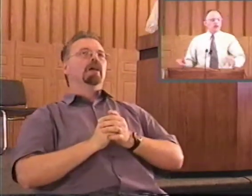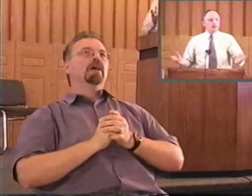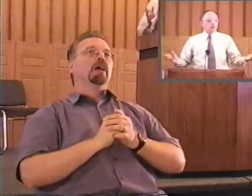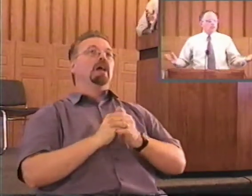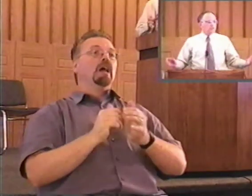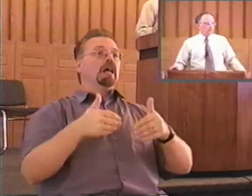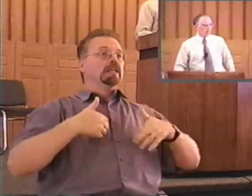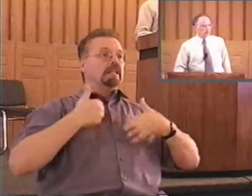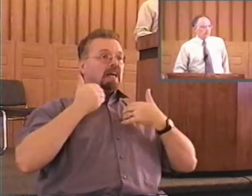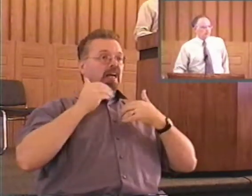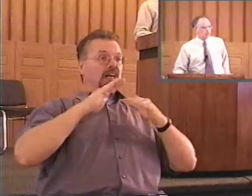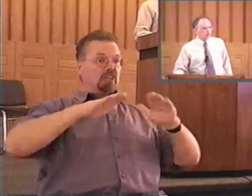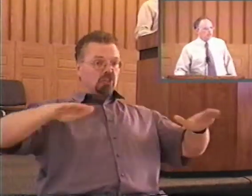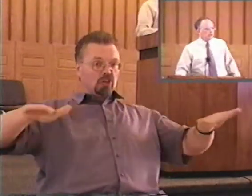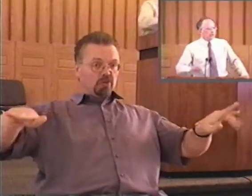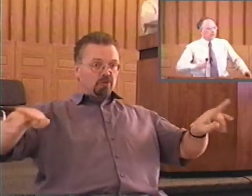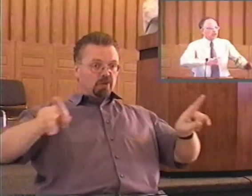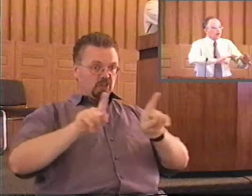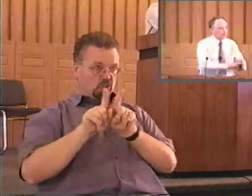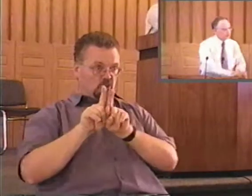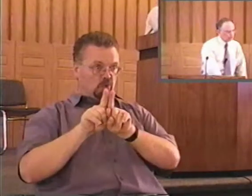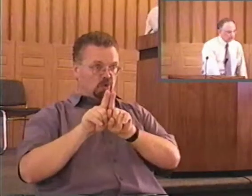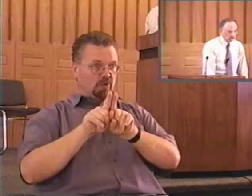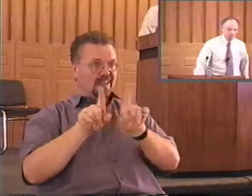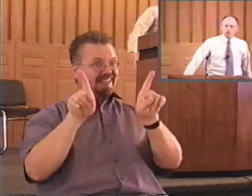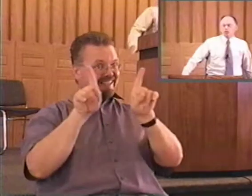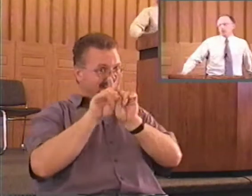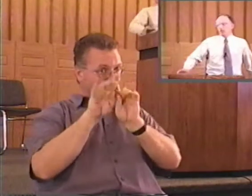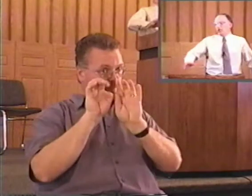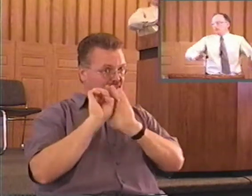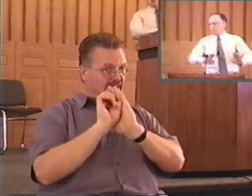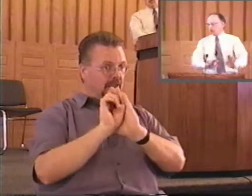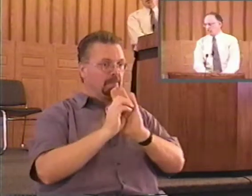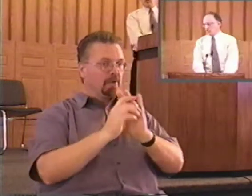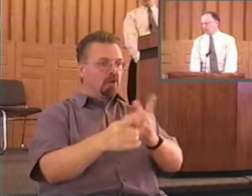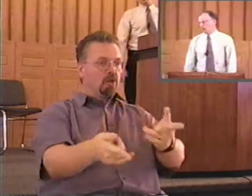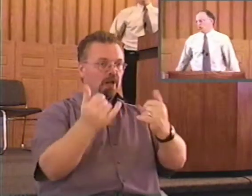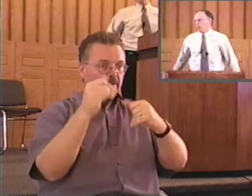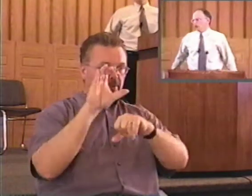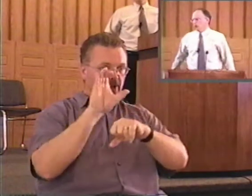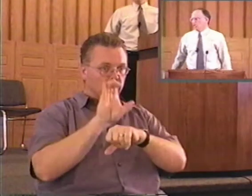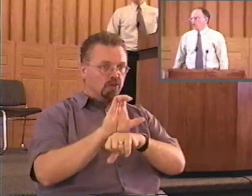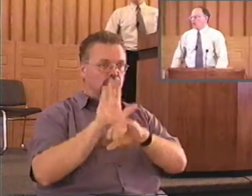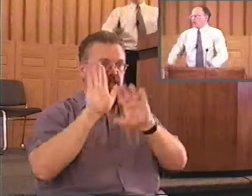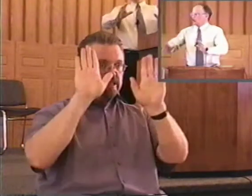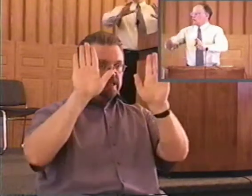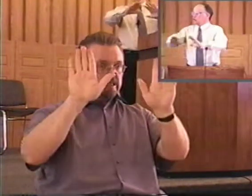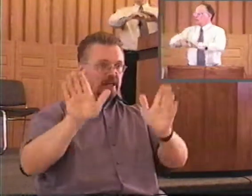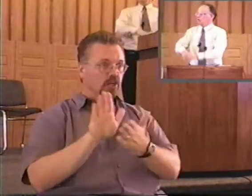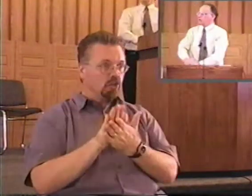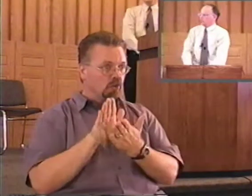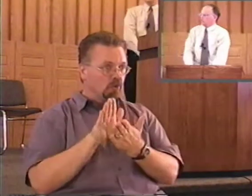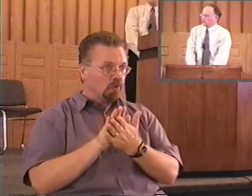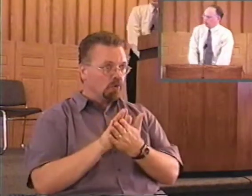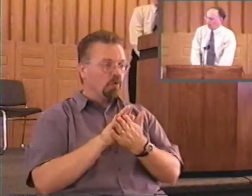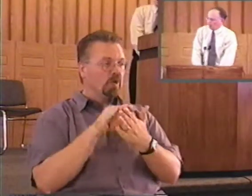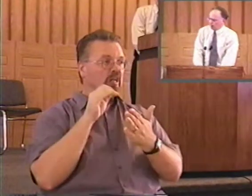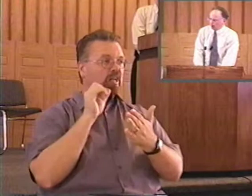same thing can happen to you. You can come to church, you can come to Sunday school, you can